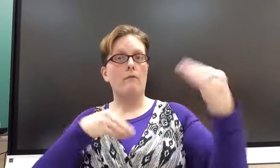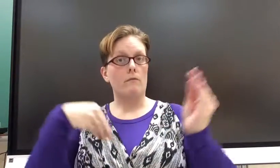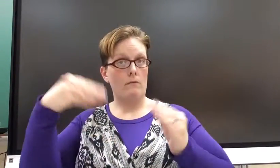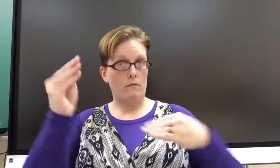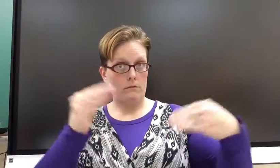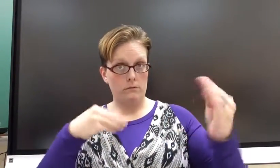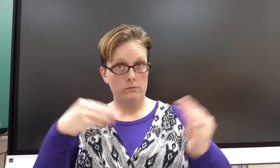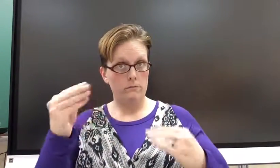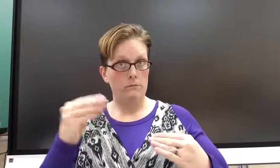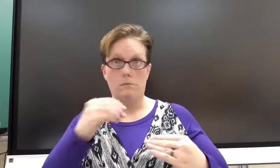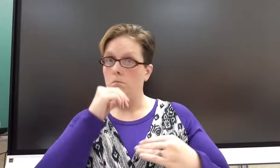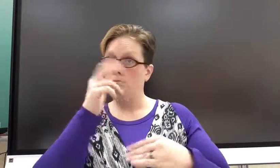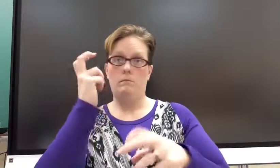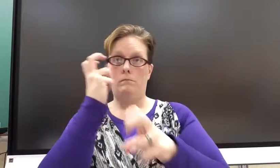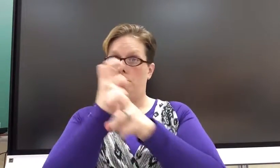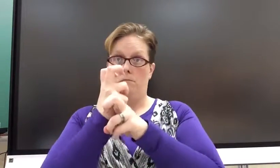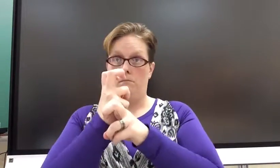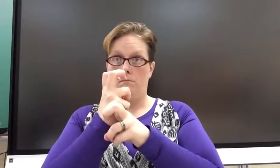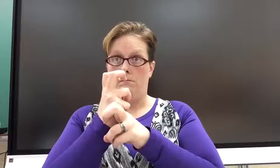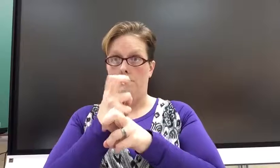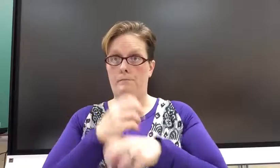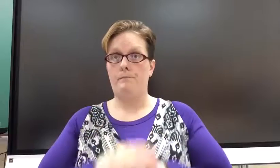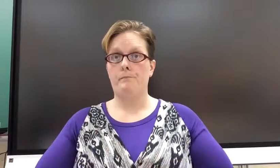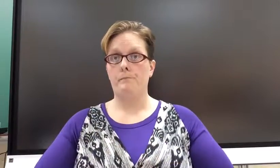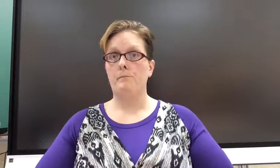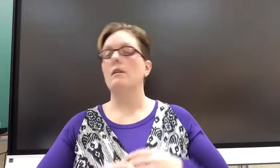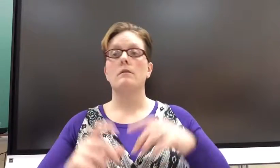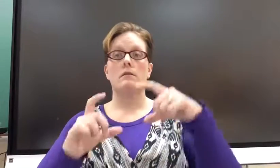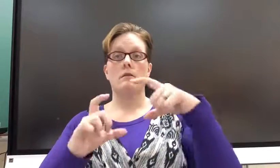Cell membranes are flexible. They're not rigid.